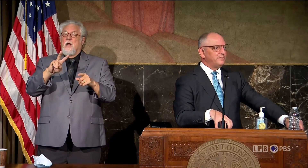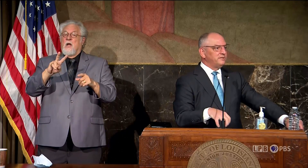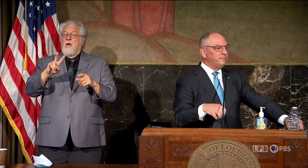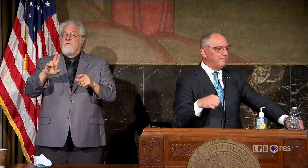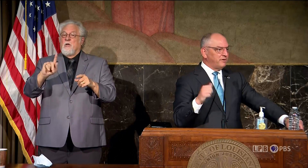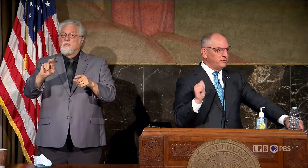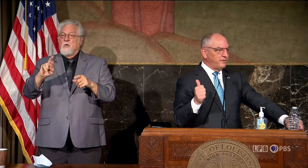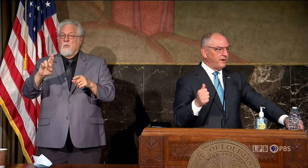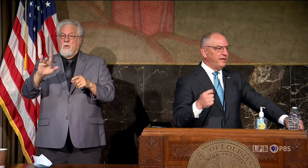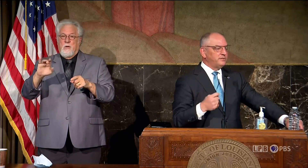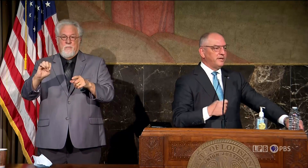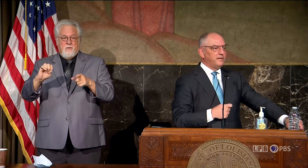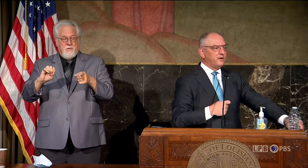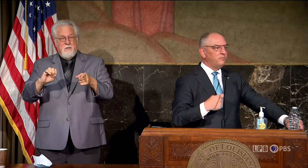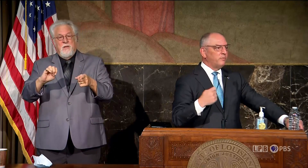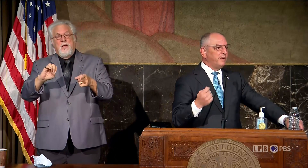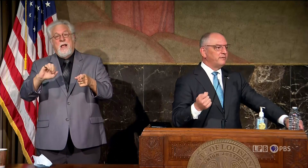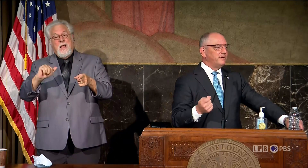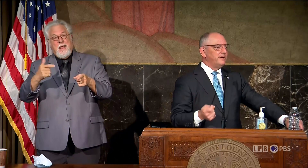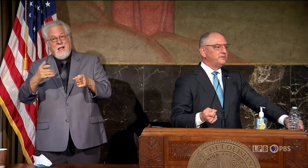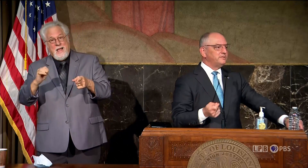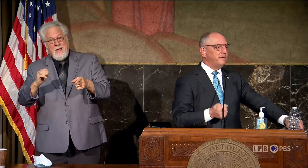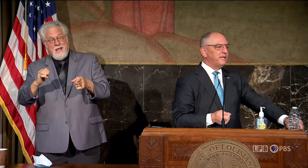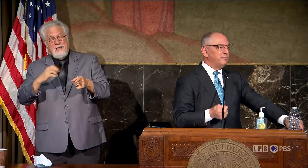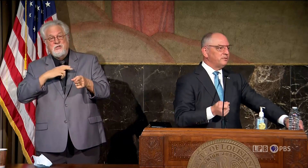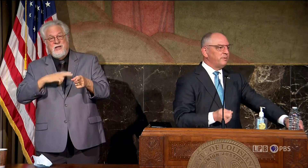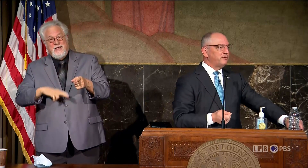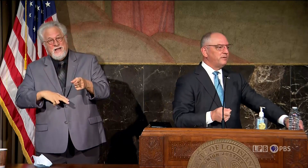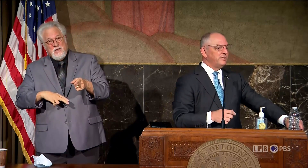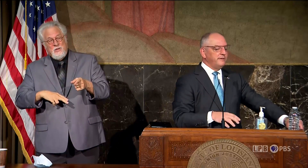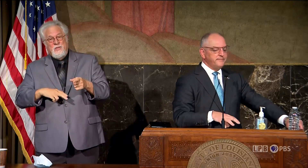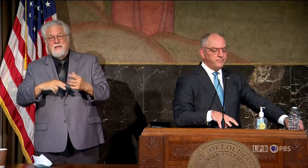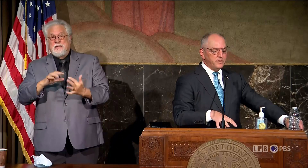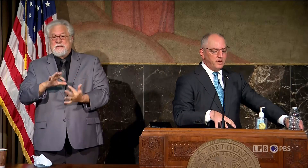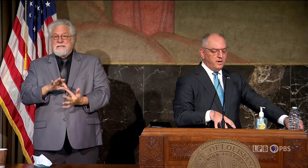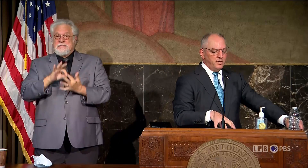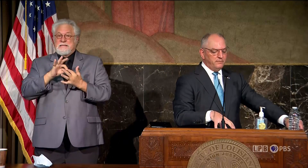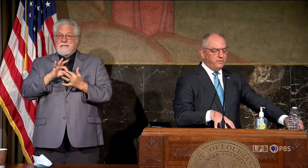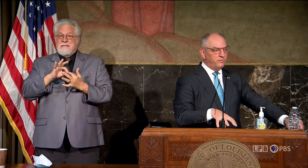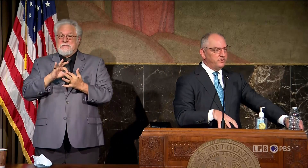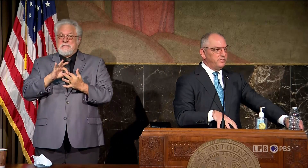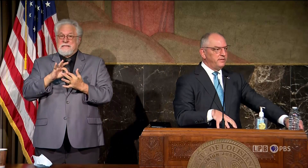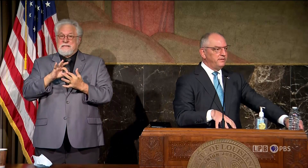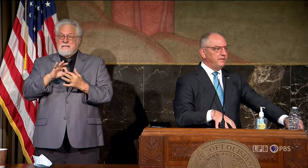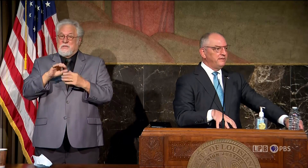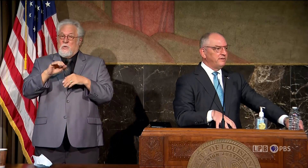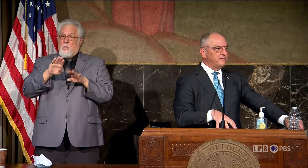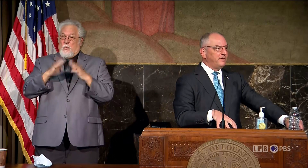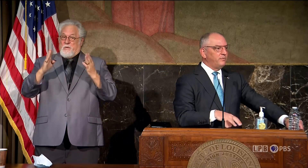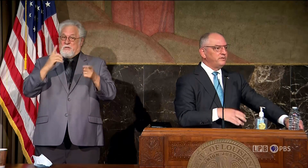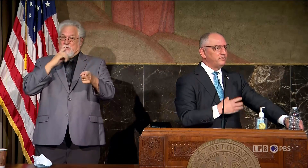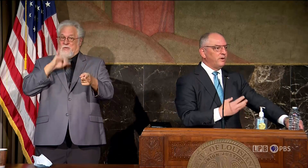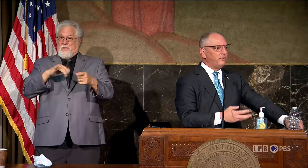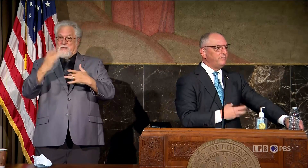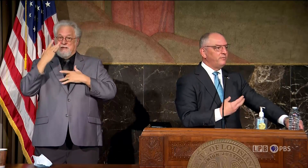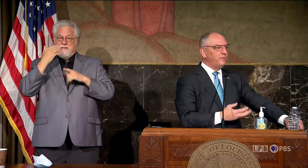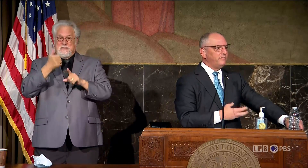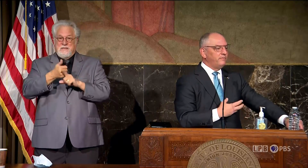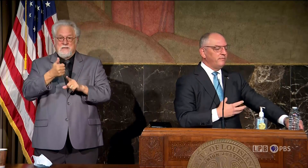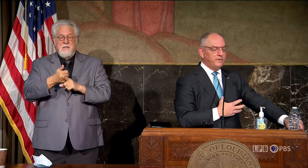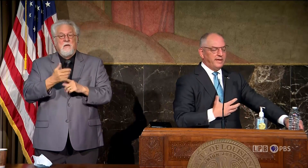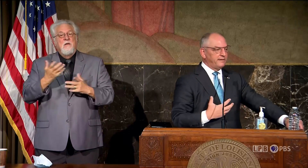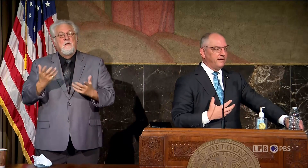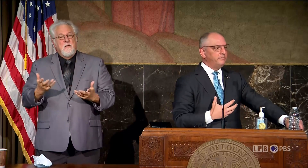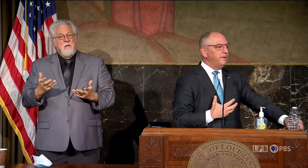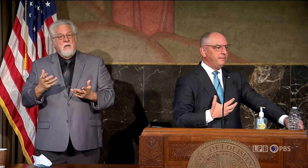the residents by virtue of their age and the comorbid health conditions, make them especially vulnerable to the disease itself, which is why